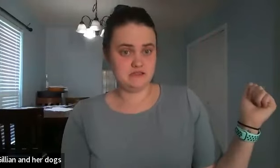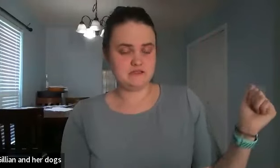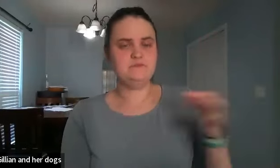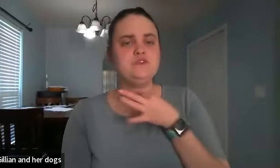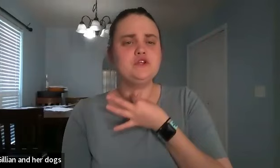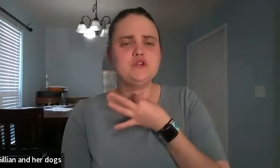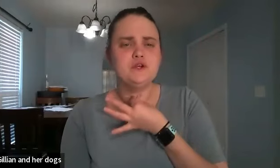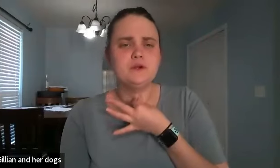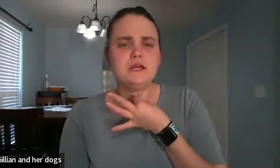curious.